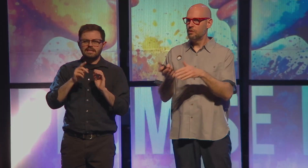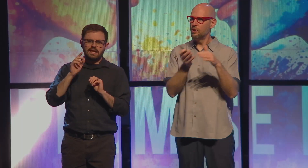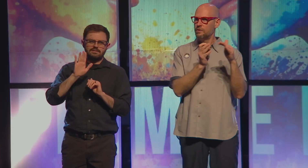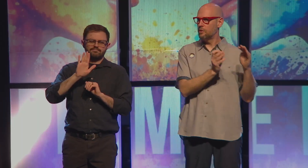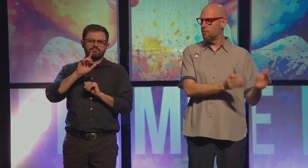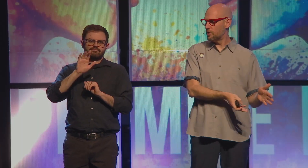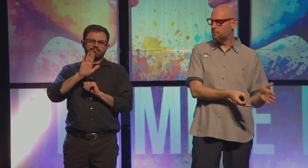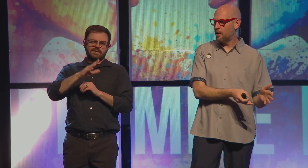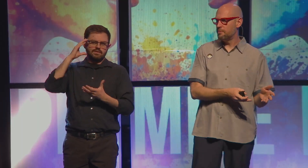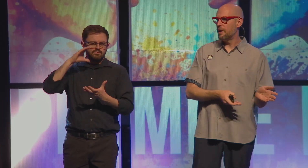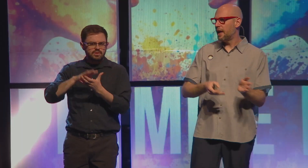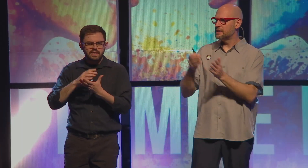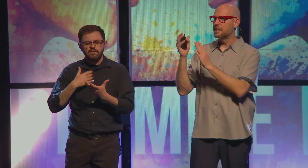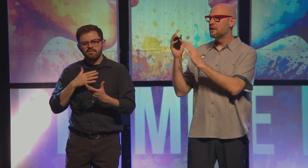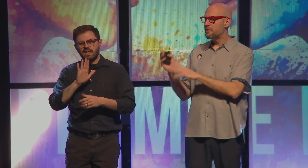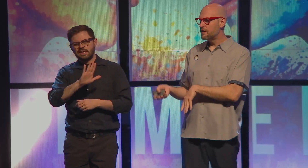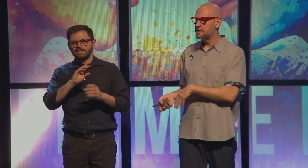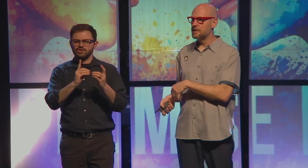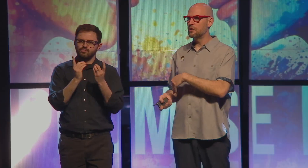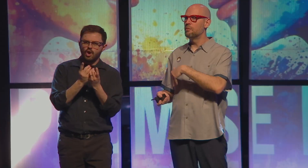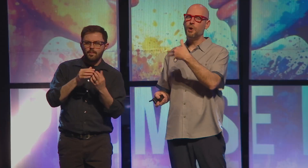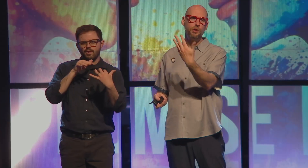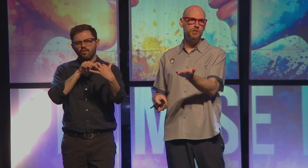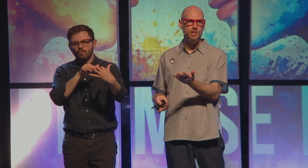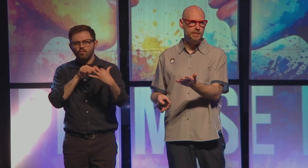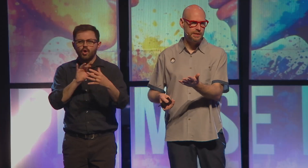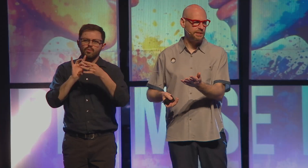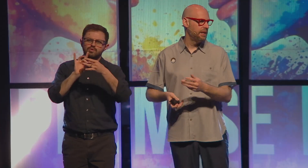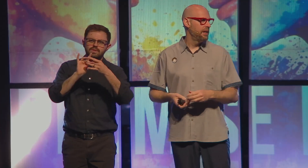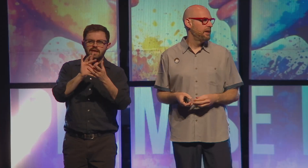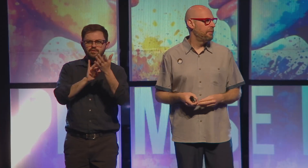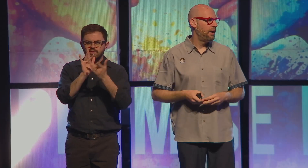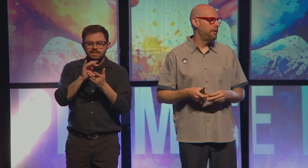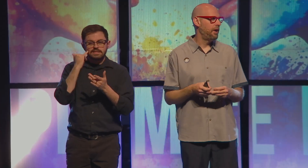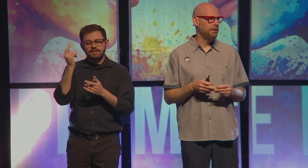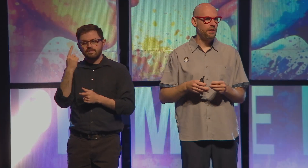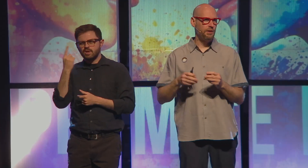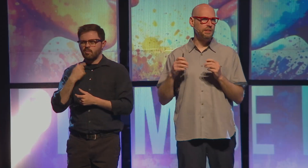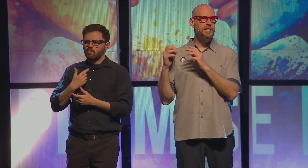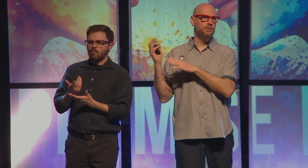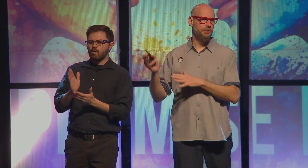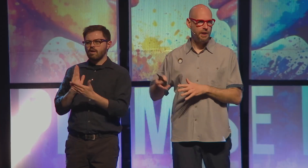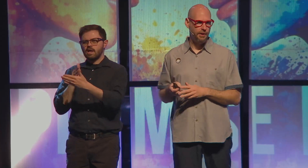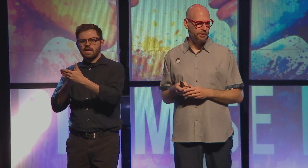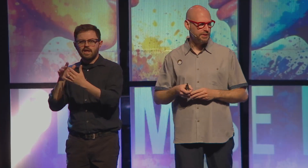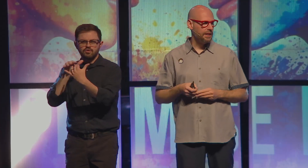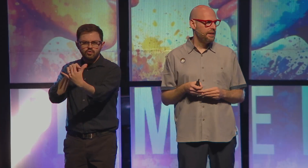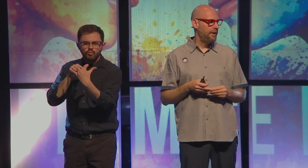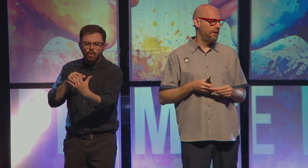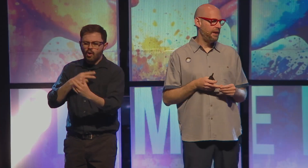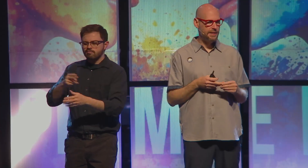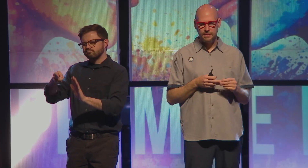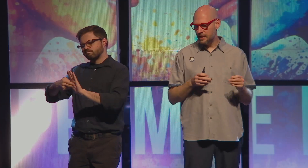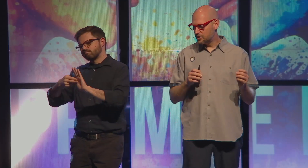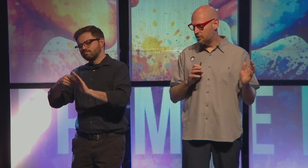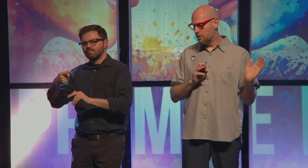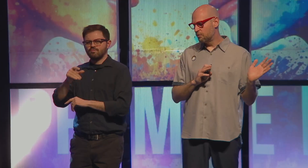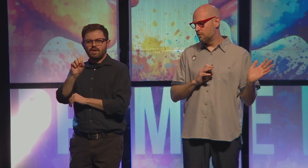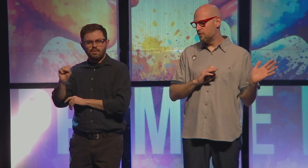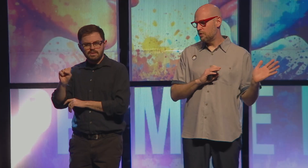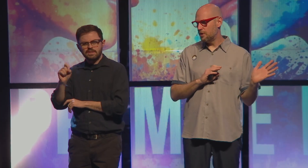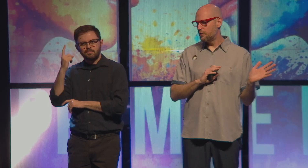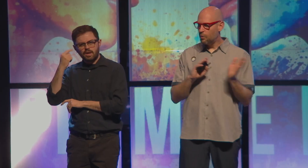questioned the work of the War Department as Pharisees who opposed Jesus on legal grounds. And